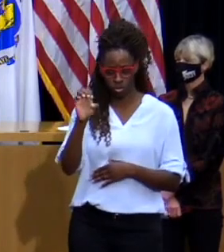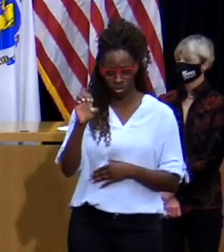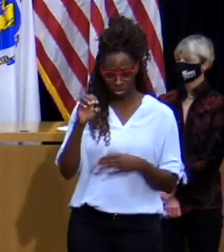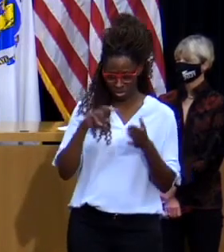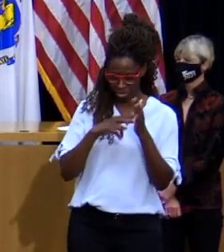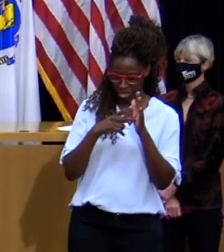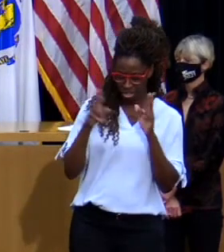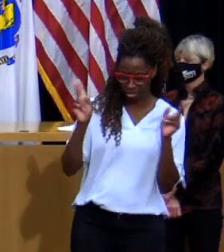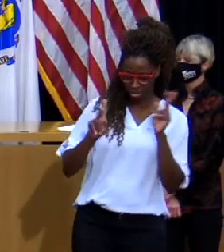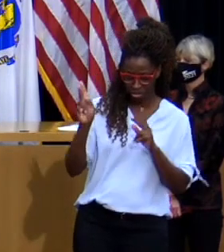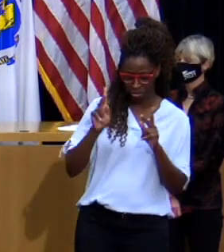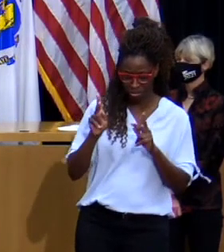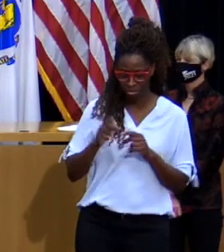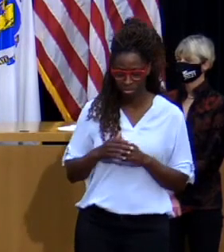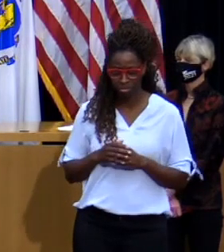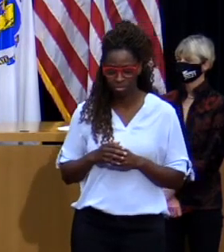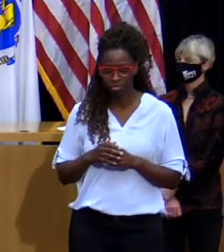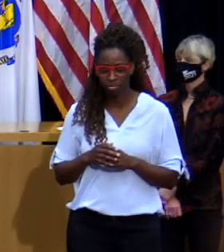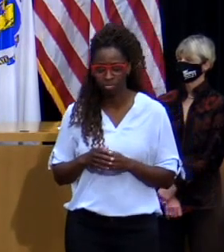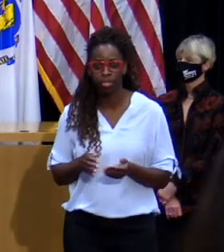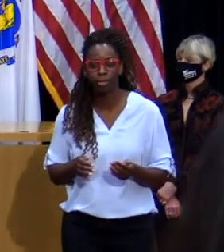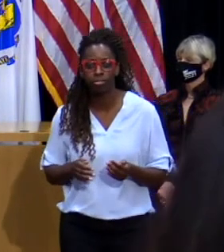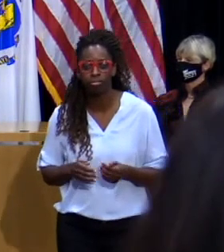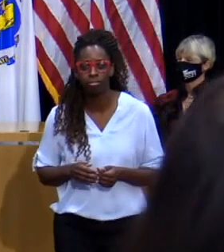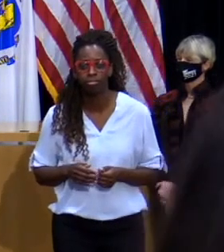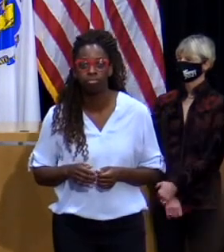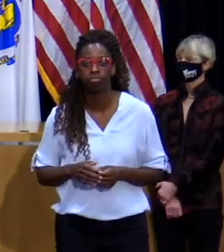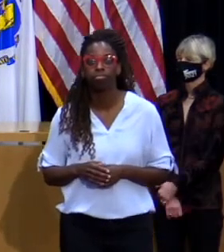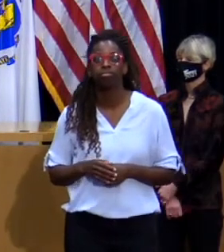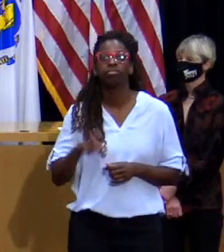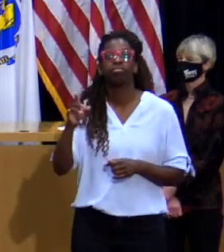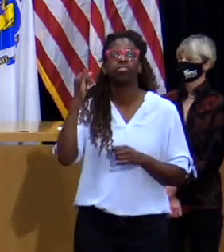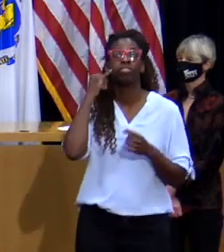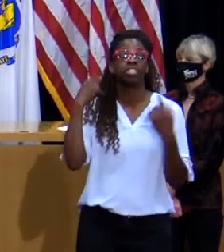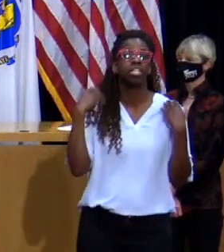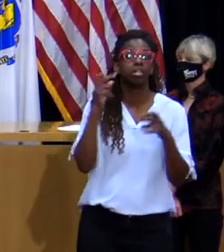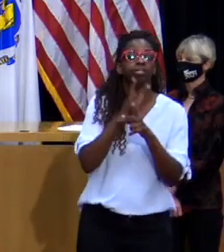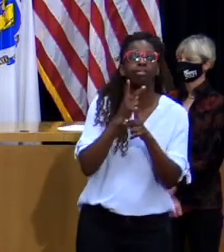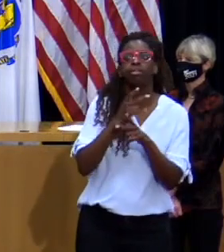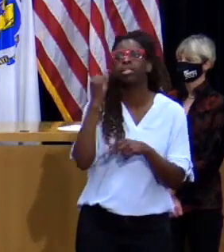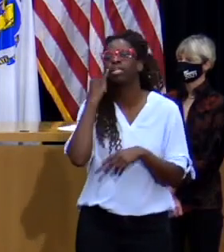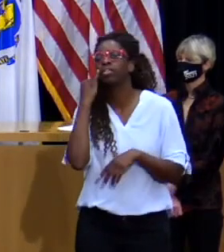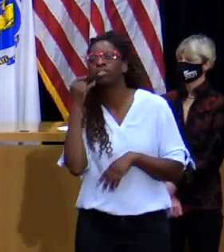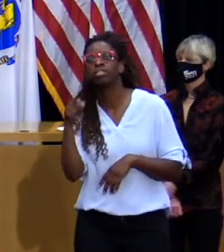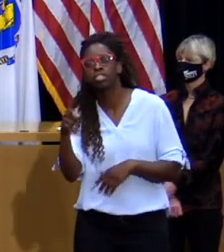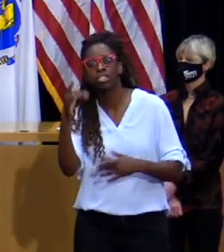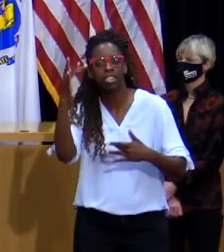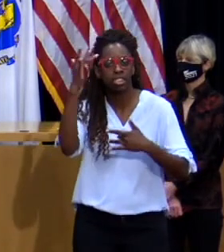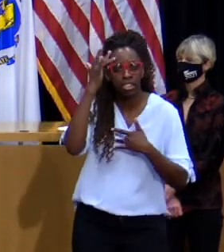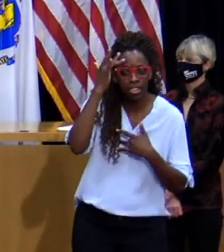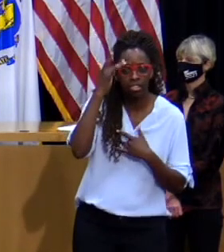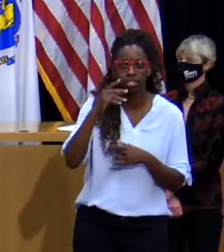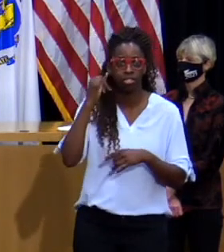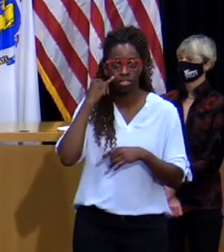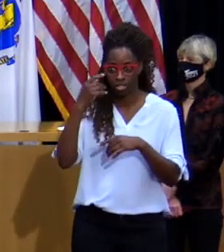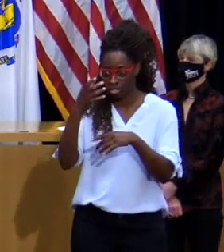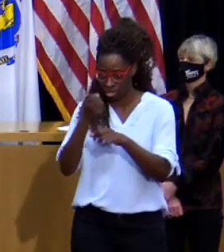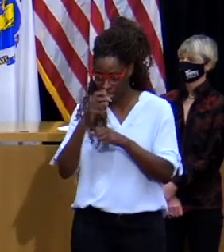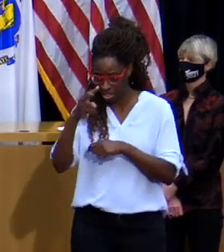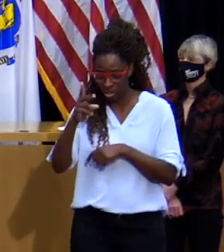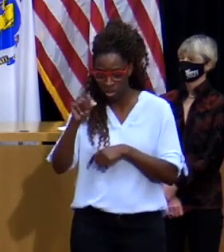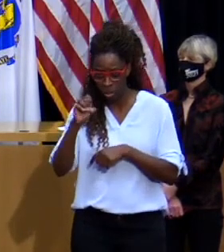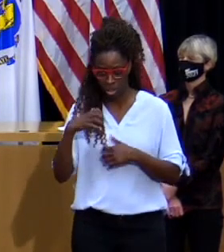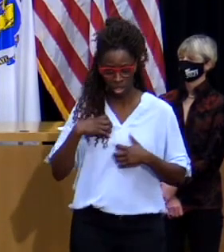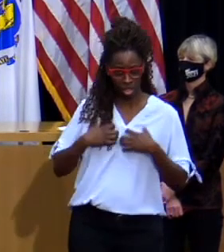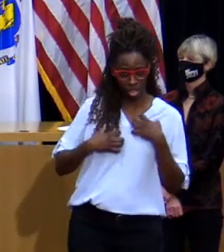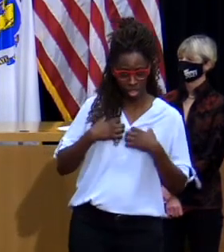vaccine and what they are and what they mean. We know that people may have fatigue, may have muscle aches, may have